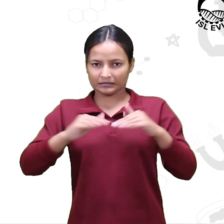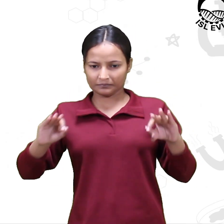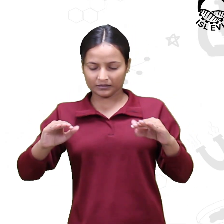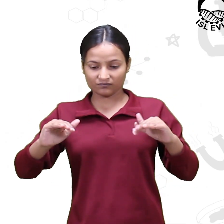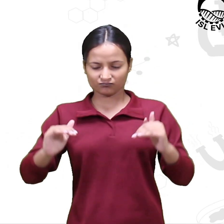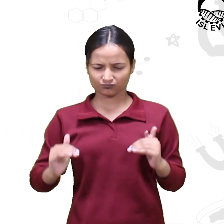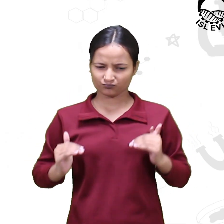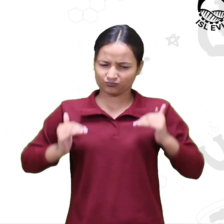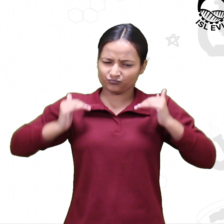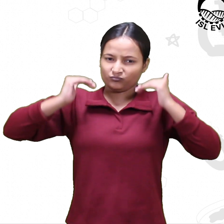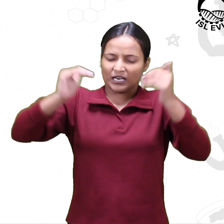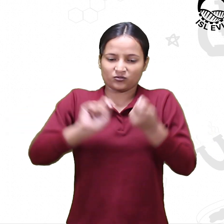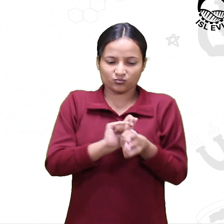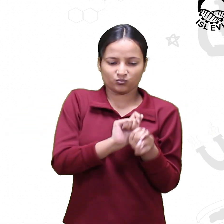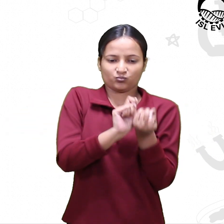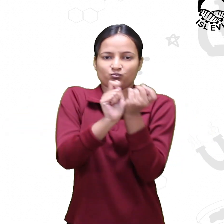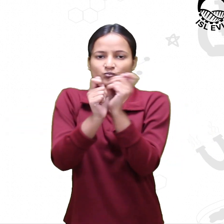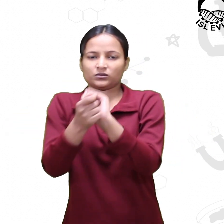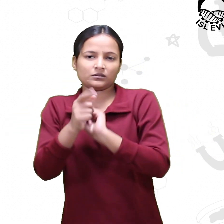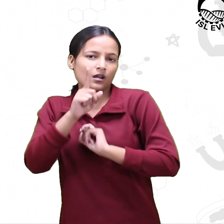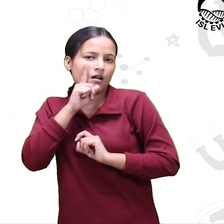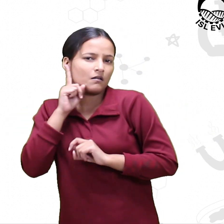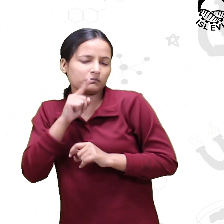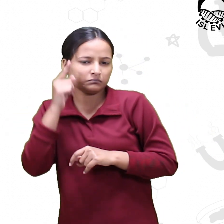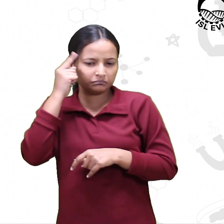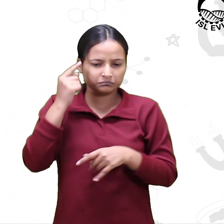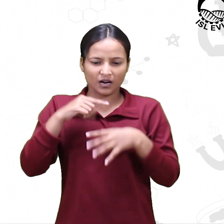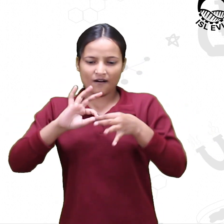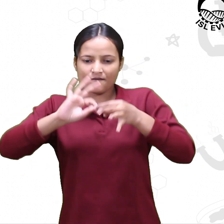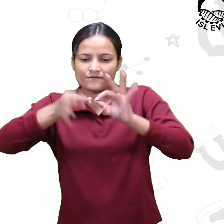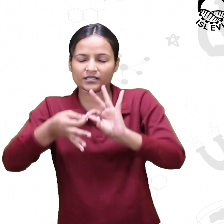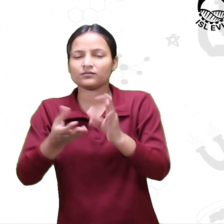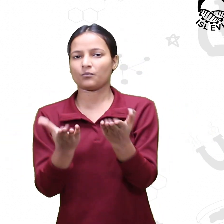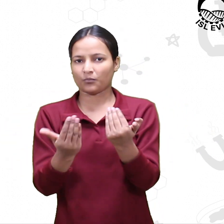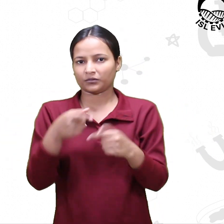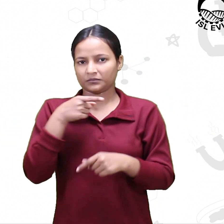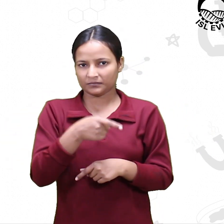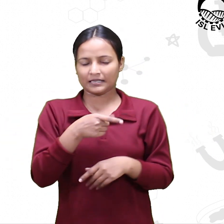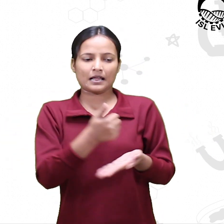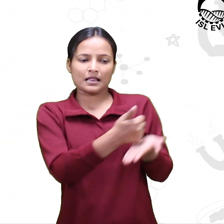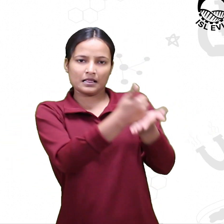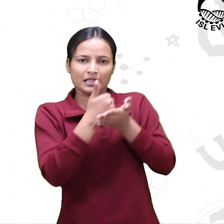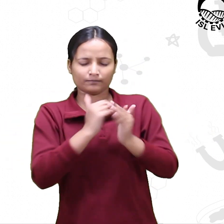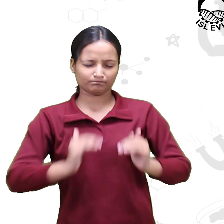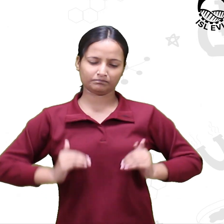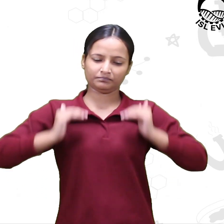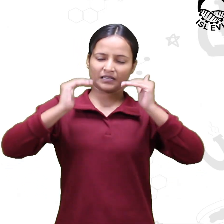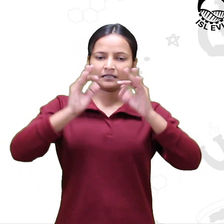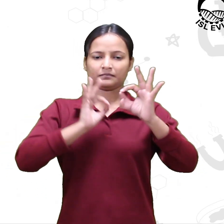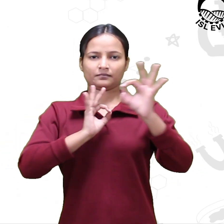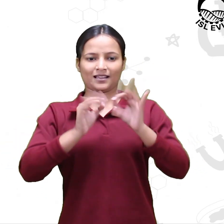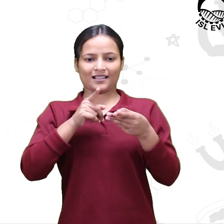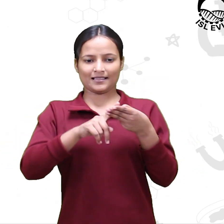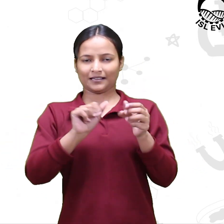When this stationing happens correctly, we'll end up getting our standard skin with the standard